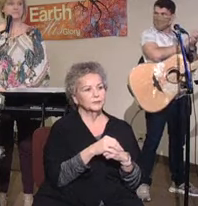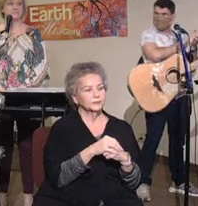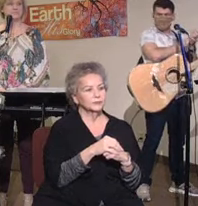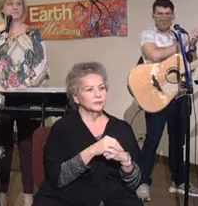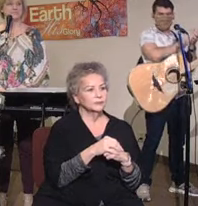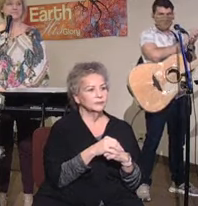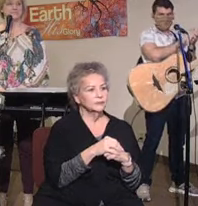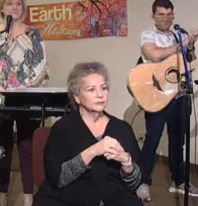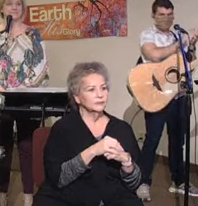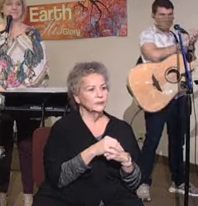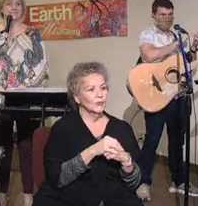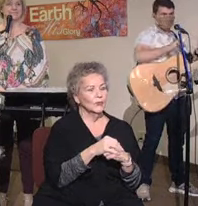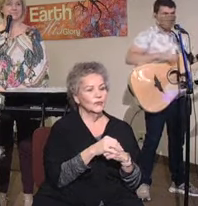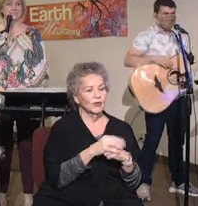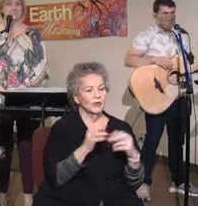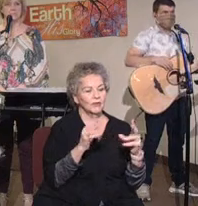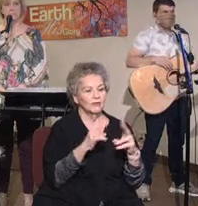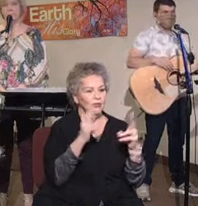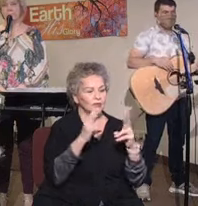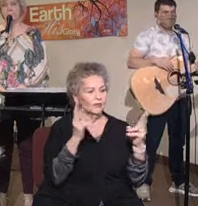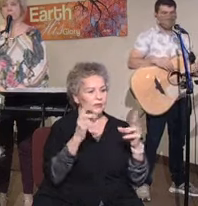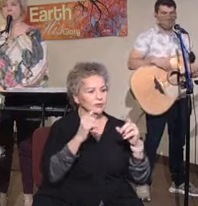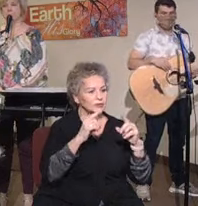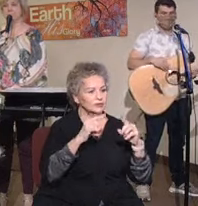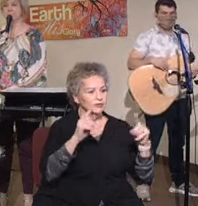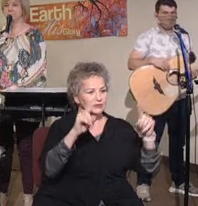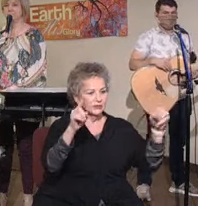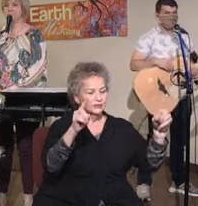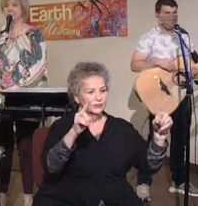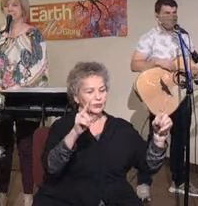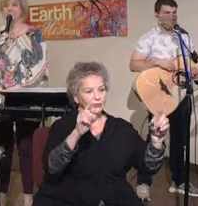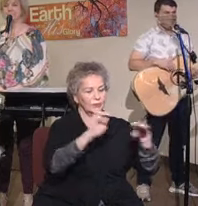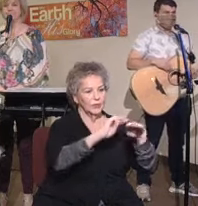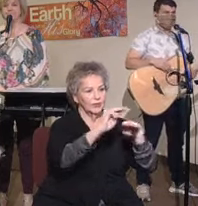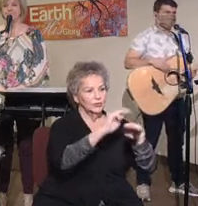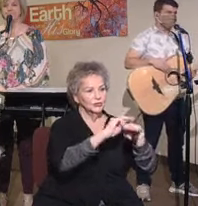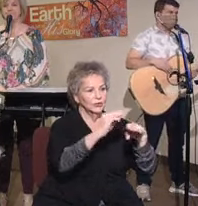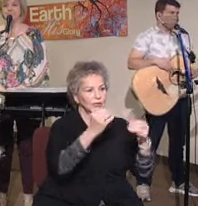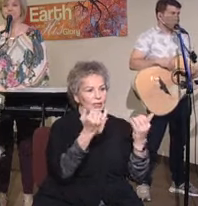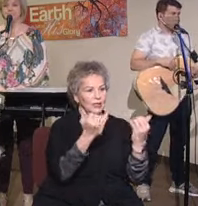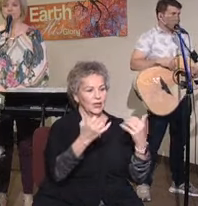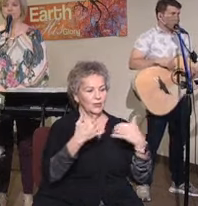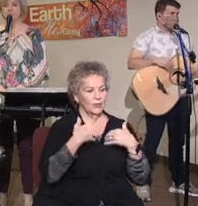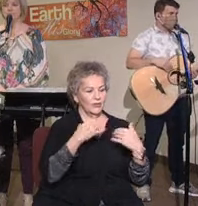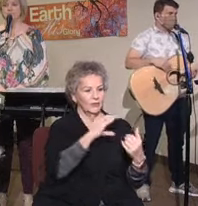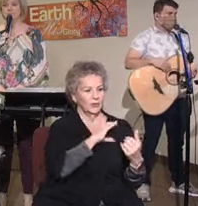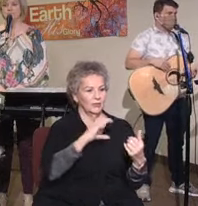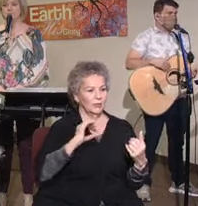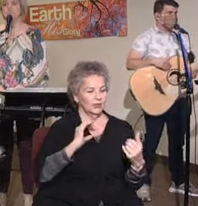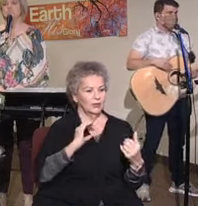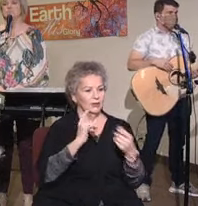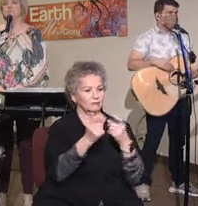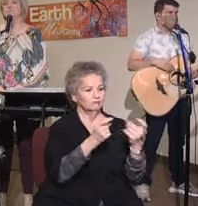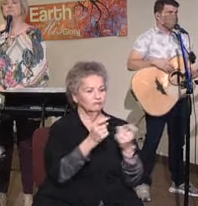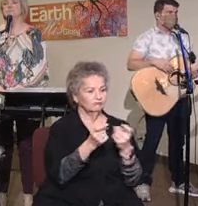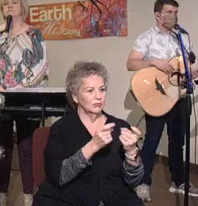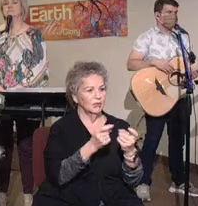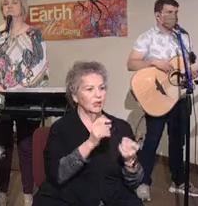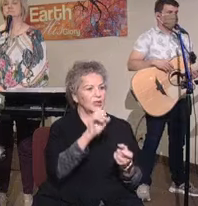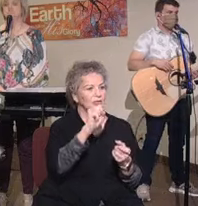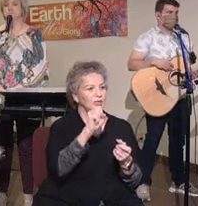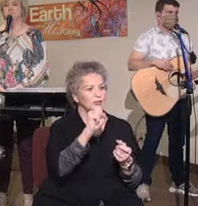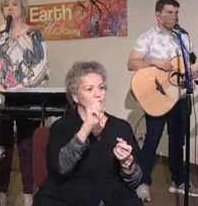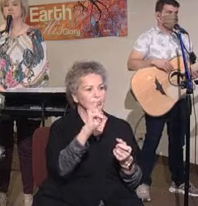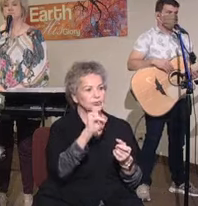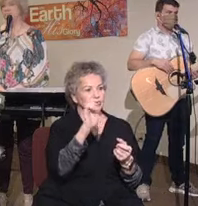We have had very successful ministries, and now we have a committee over this. And Sue Ruth Hart was here earlier